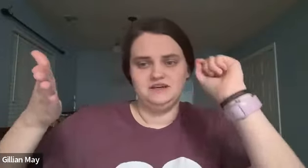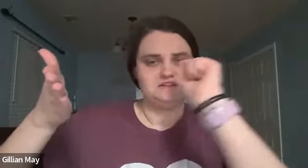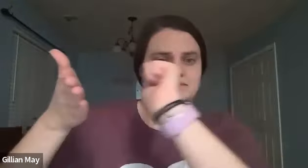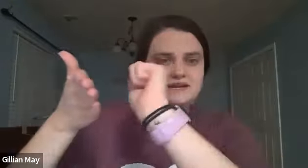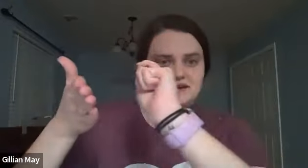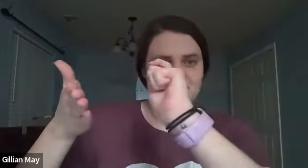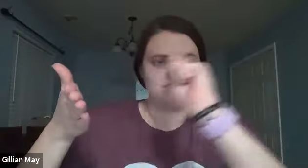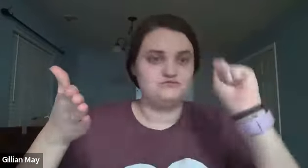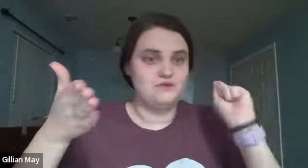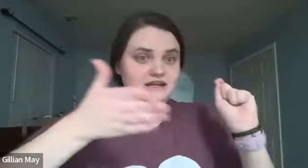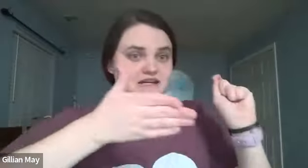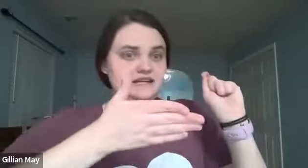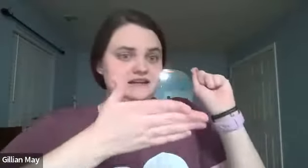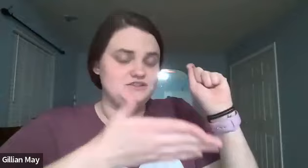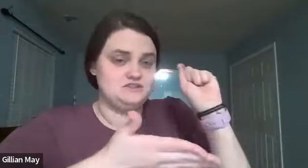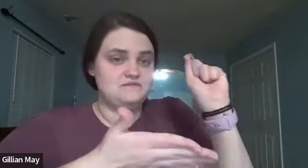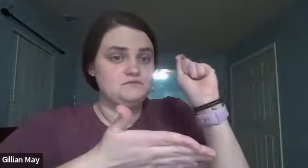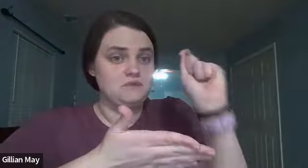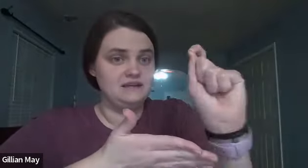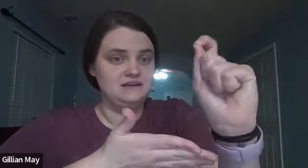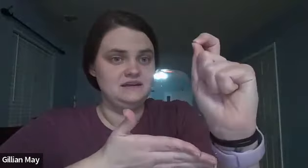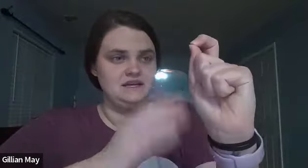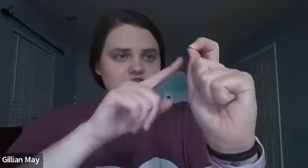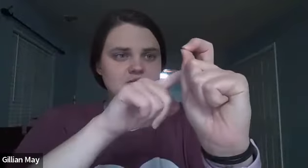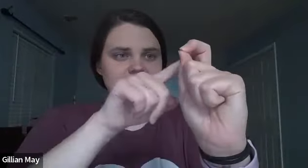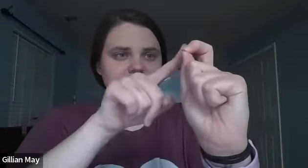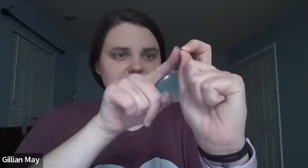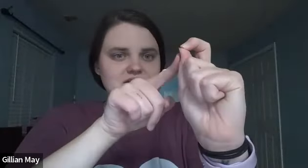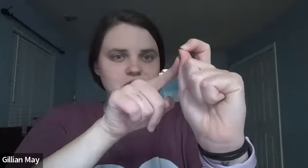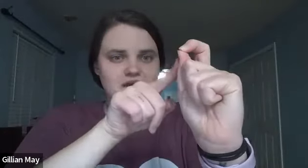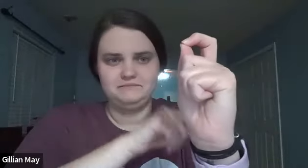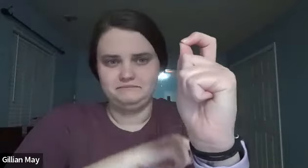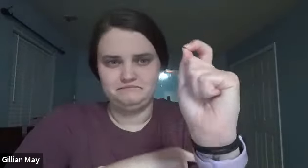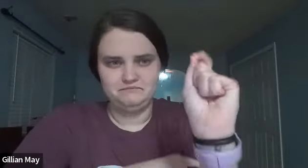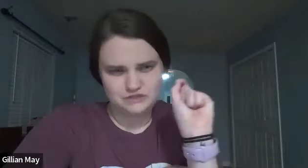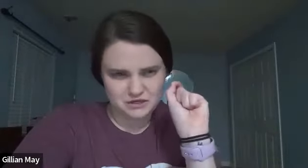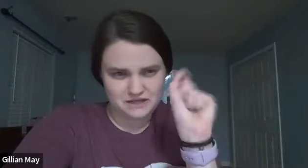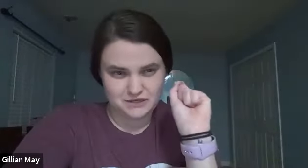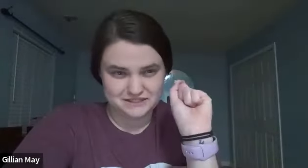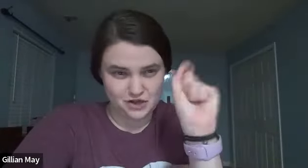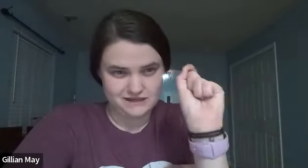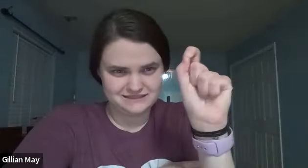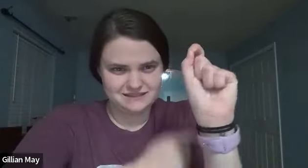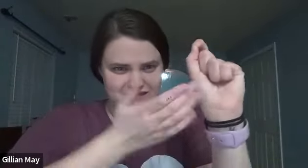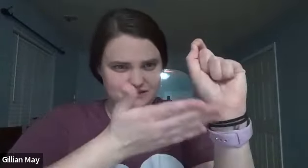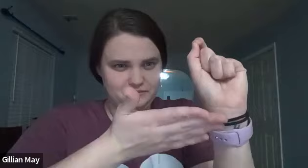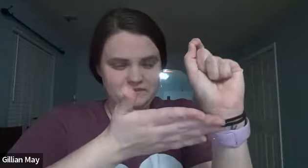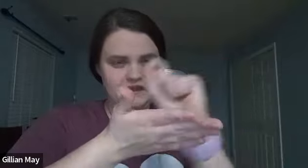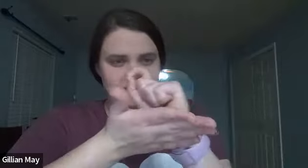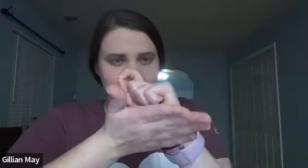are coming in. Okay, so writing, so the sign for write is you're going to make this like little, like, looks like you're about to put a dot kind of deal.